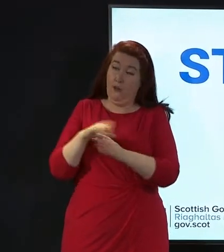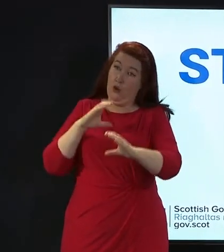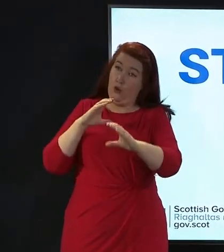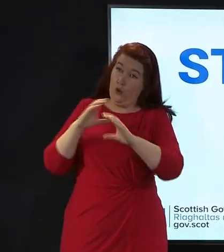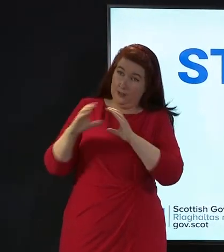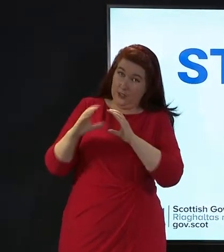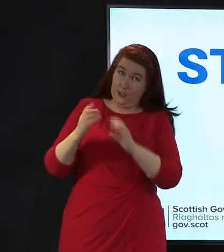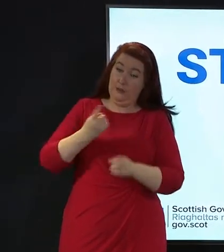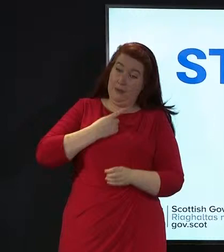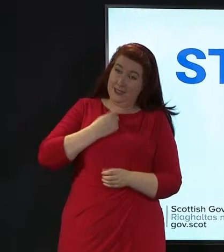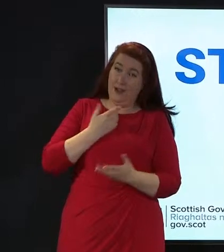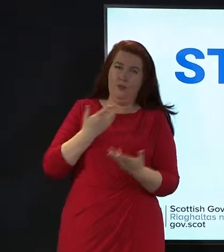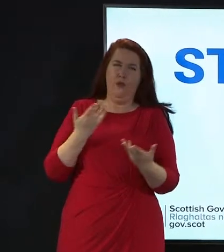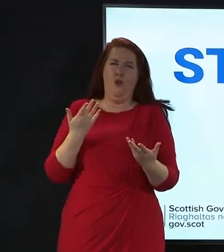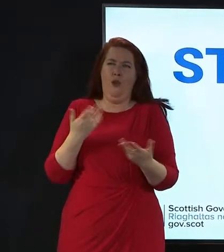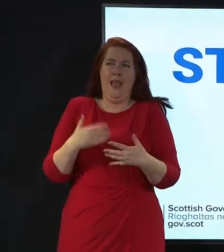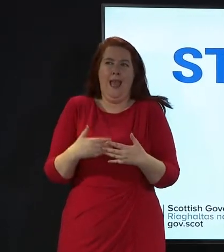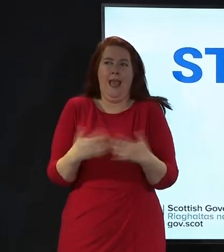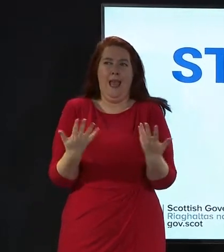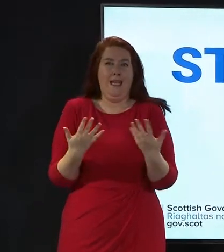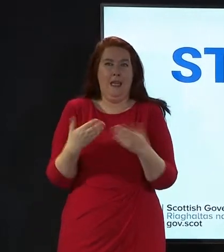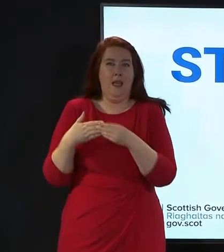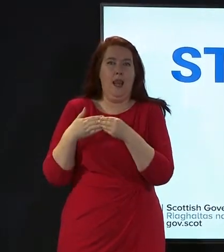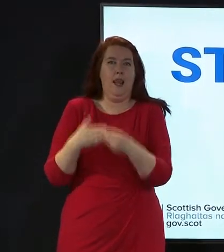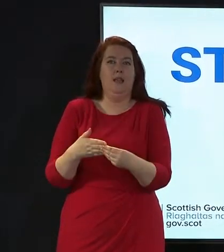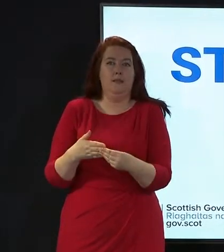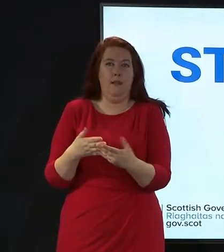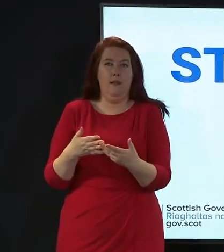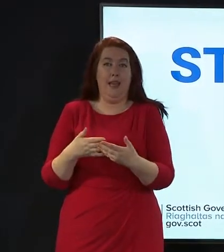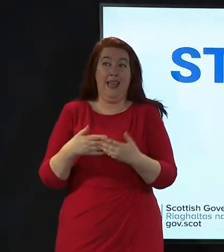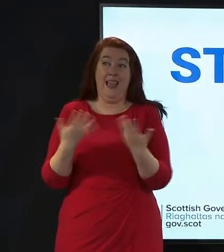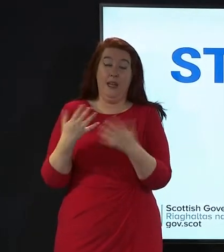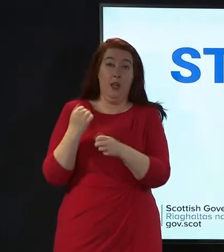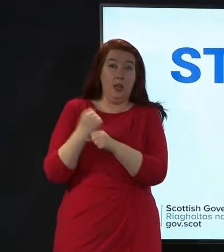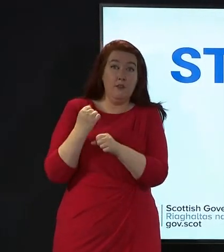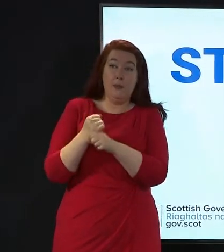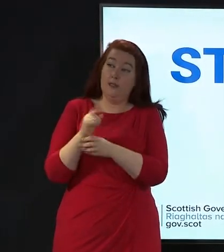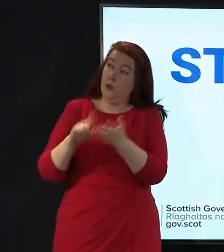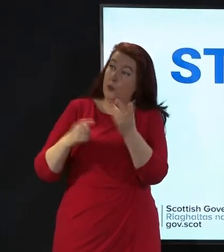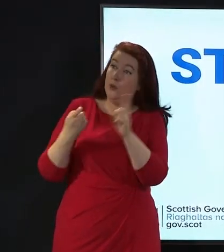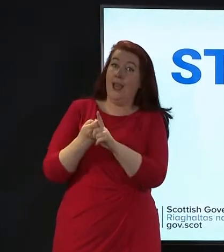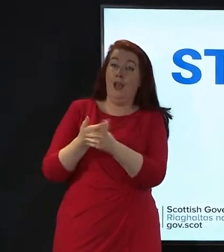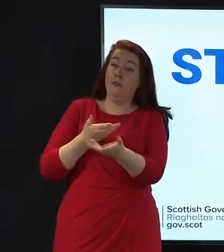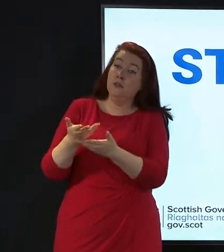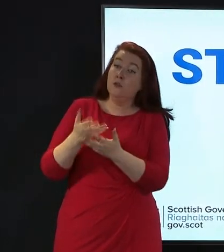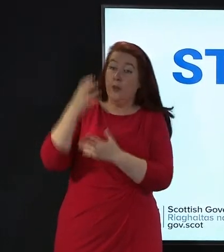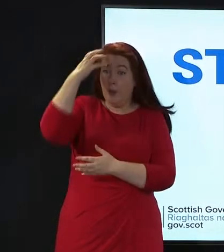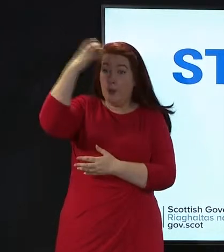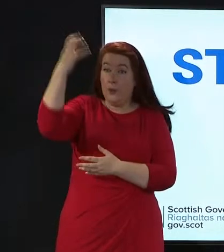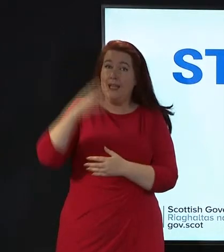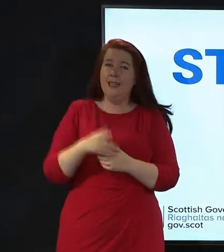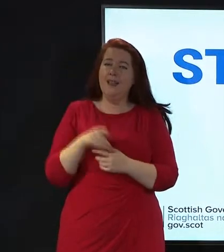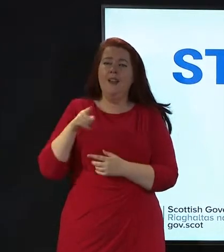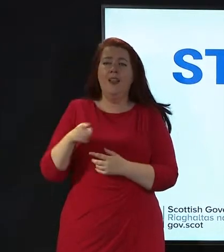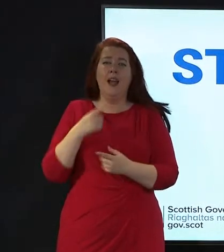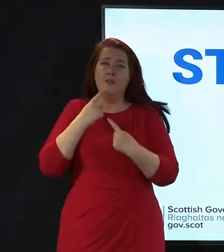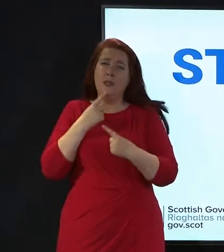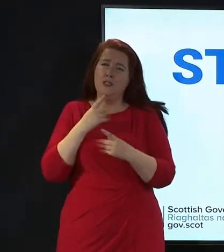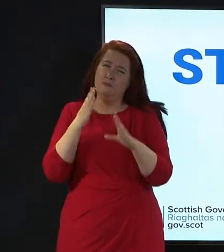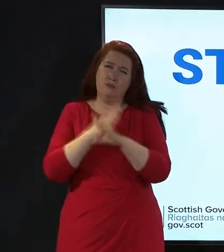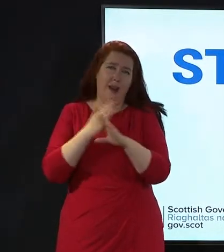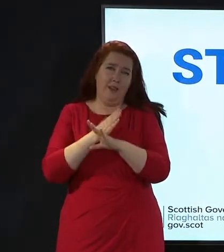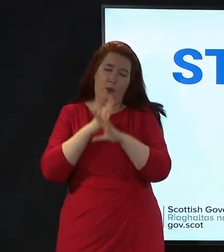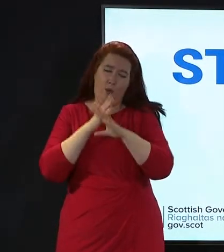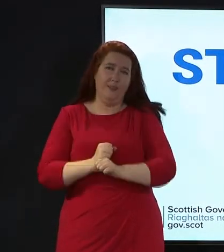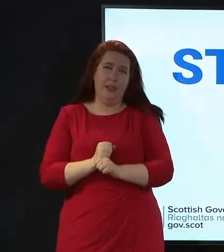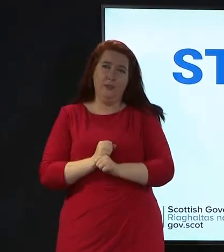between myself or indeed any leader of any of the governments across the UK and Her Majesty the Queen remain entirely private and